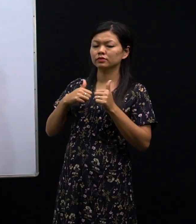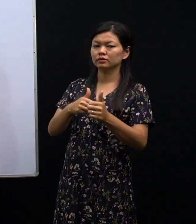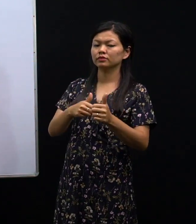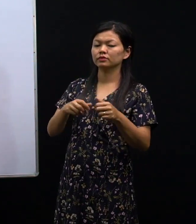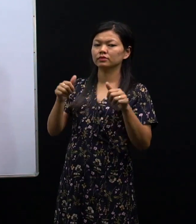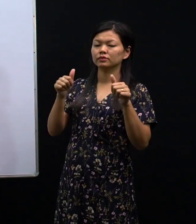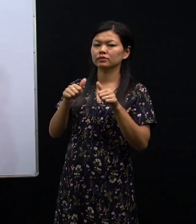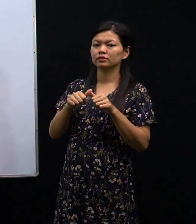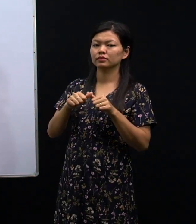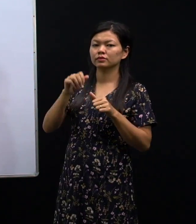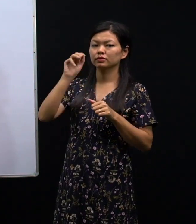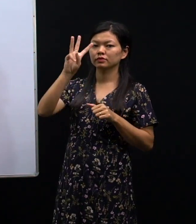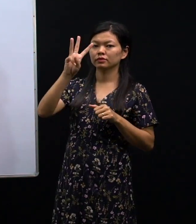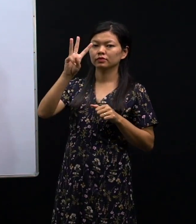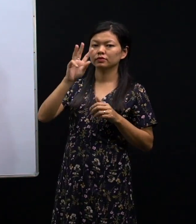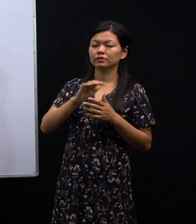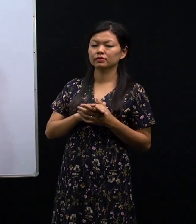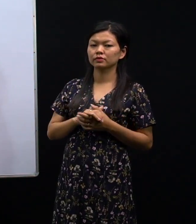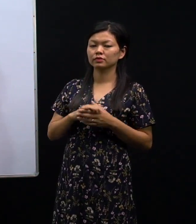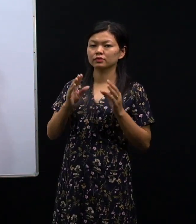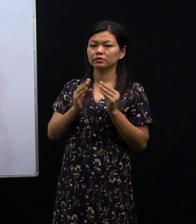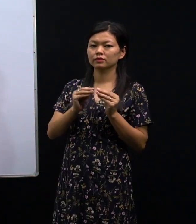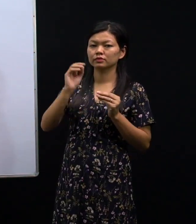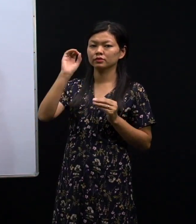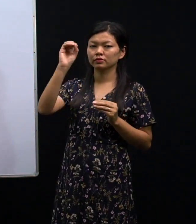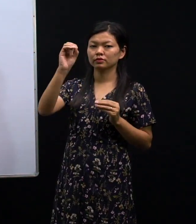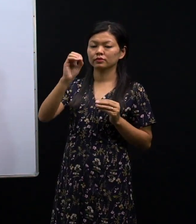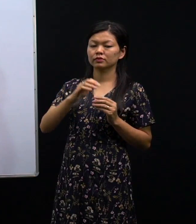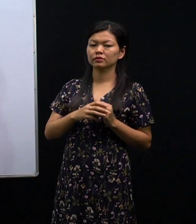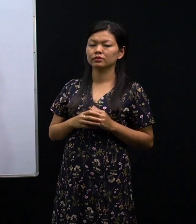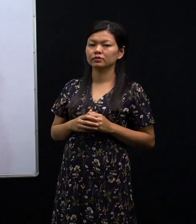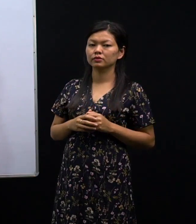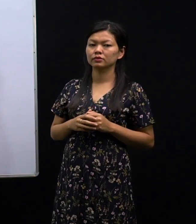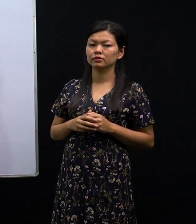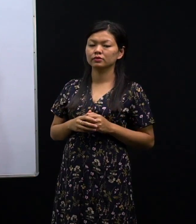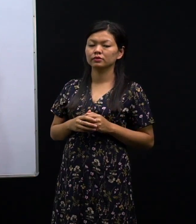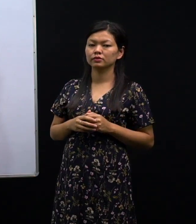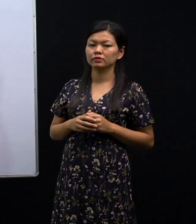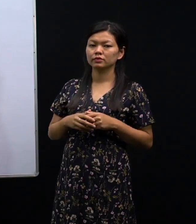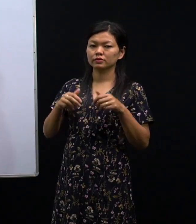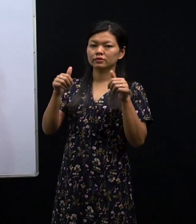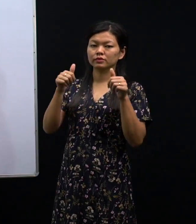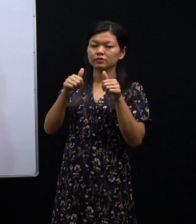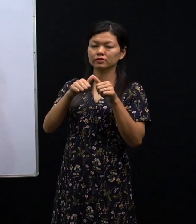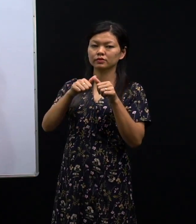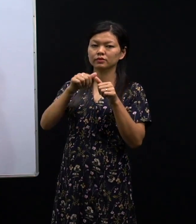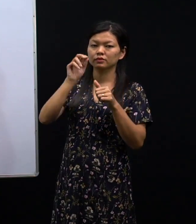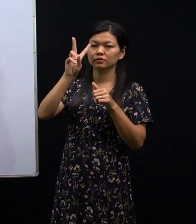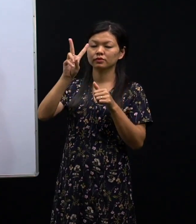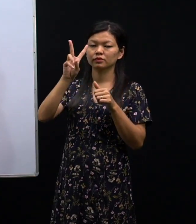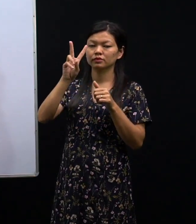A power 3. B power 0. I don't write. Then a power